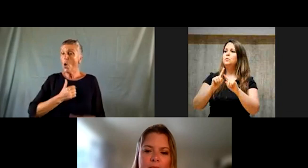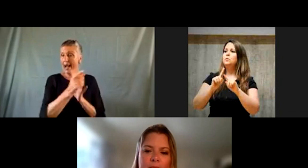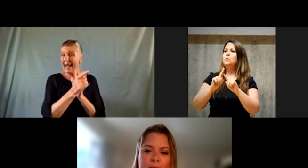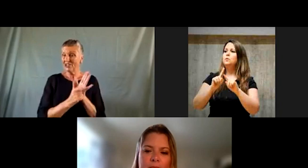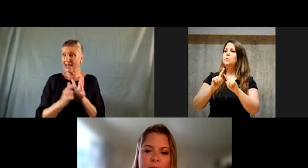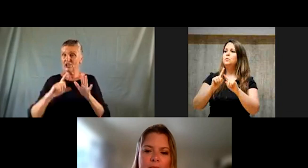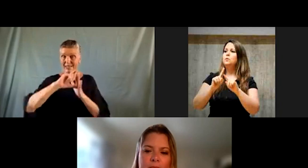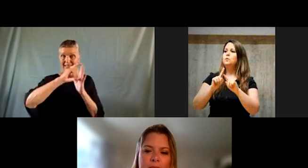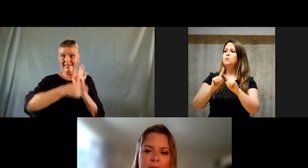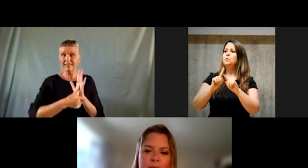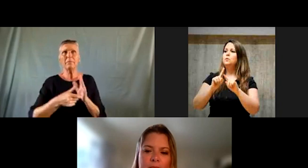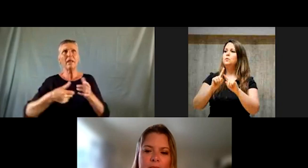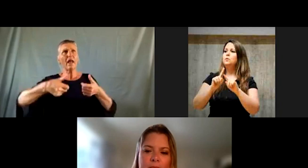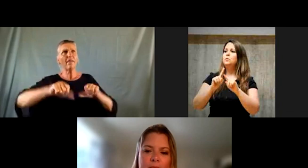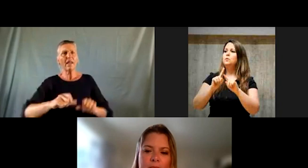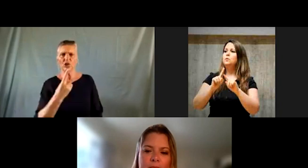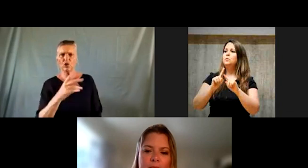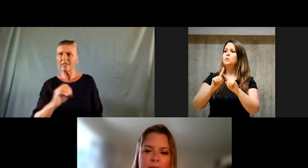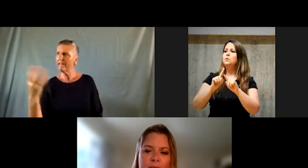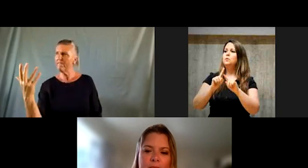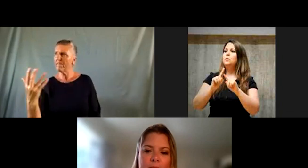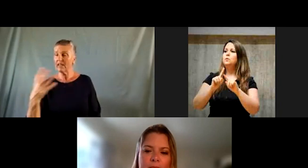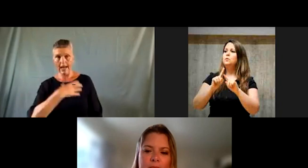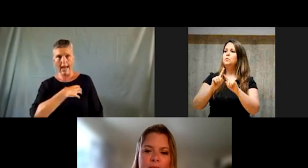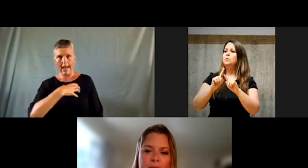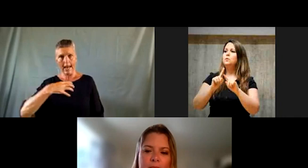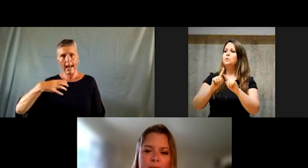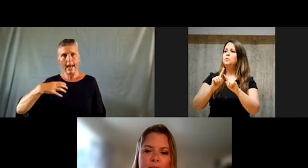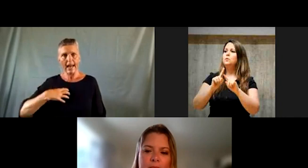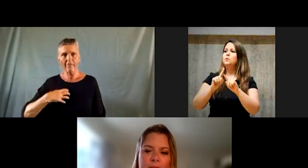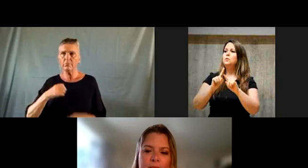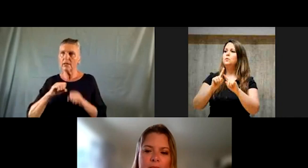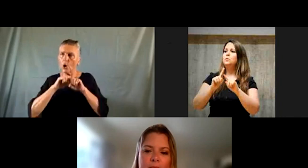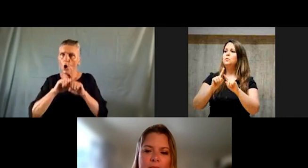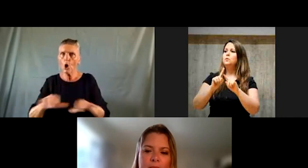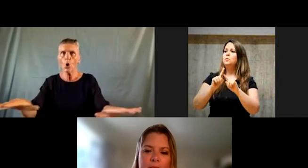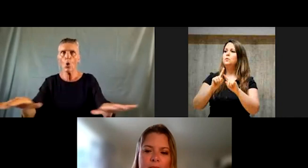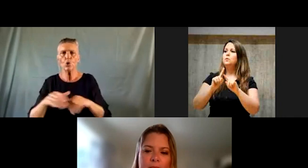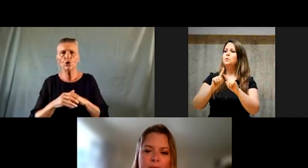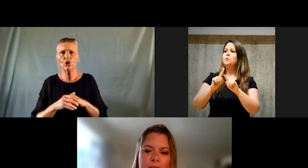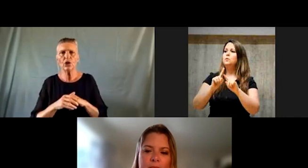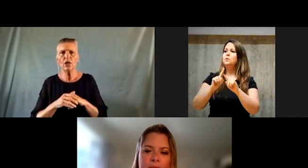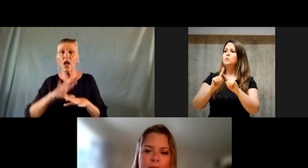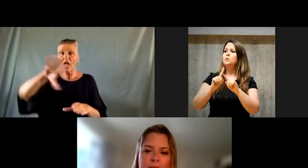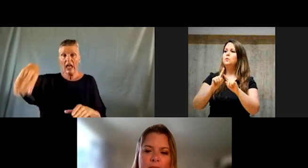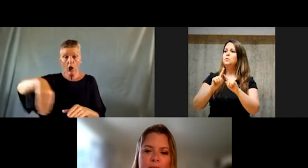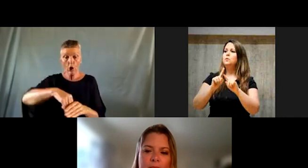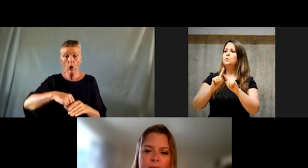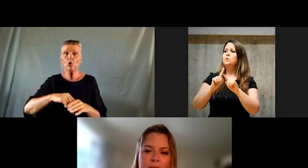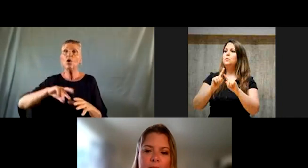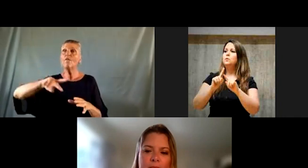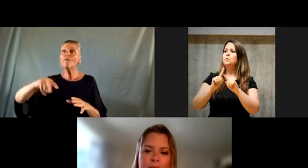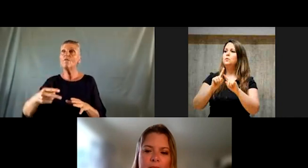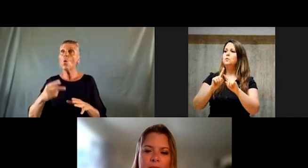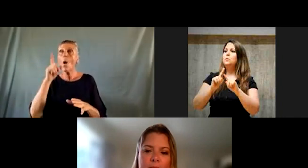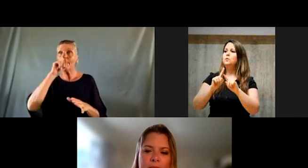in 2015, the government launched the Inclusion for People with Disabilities